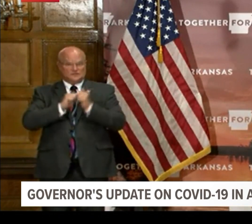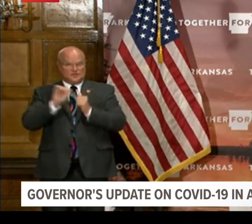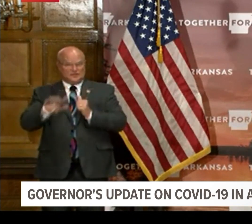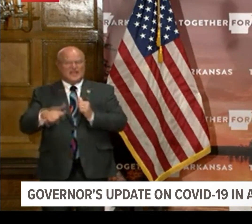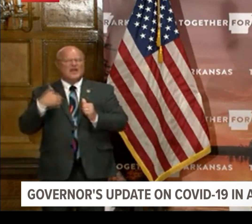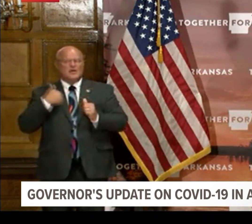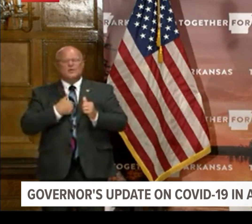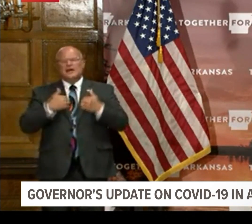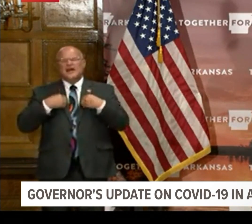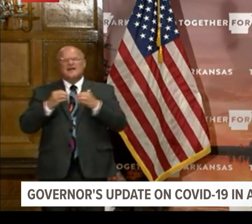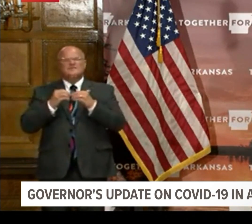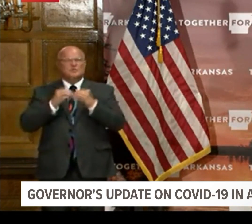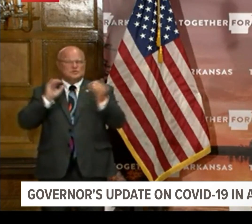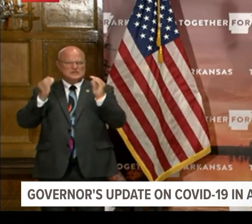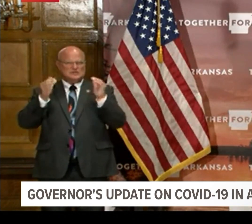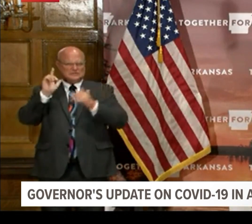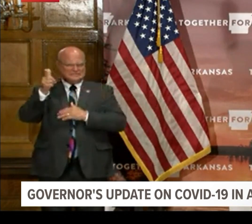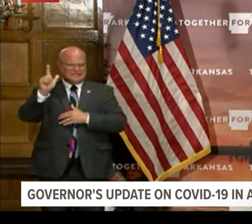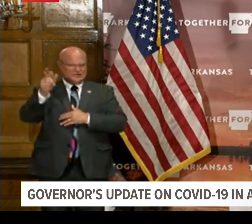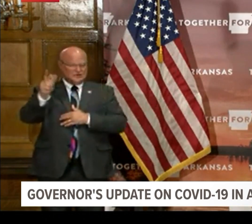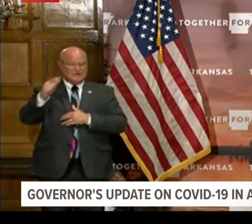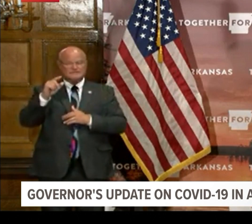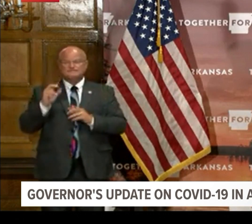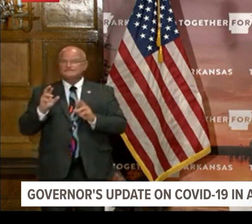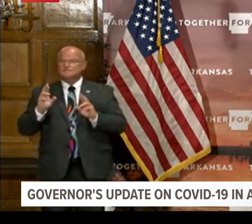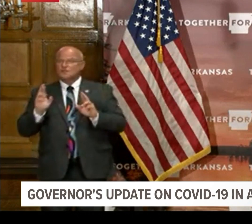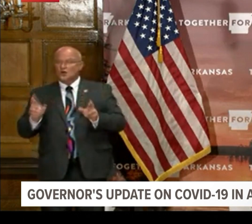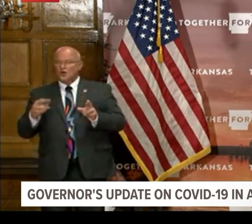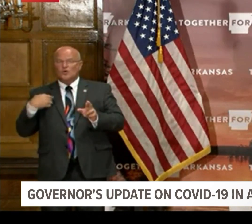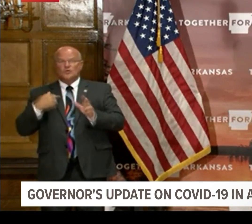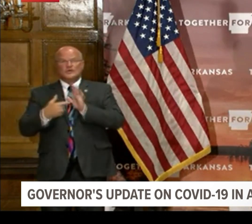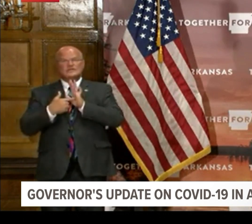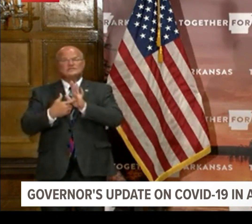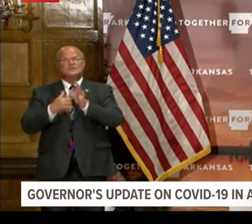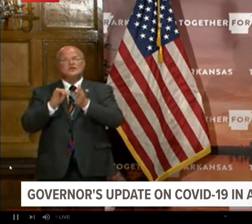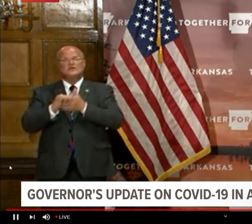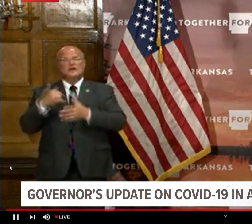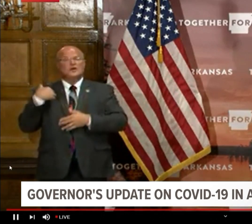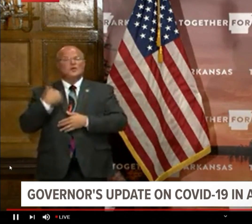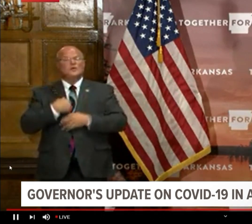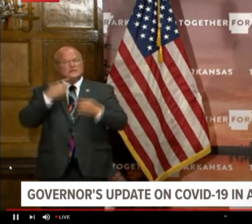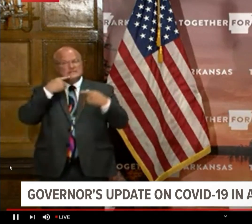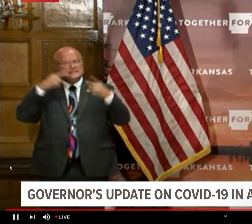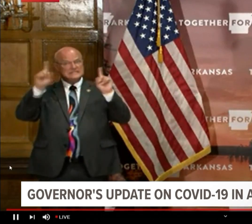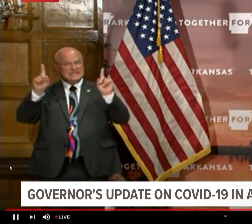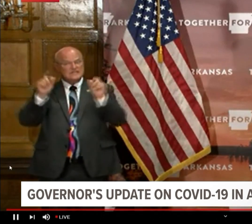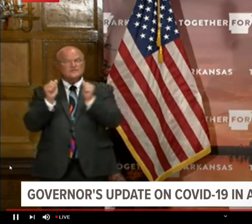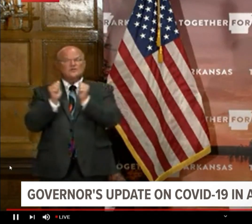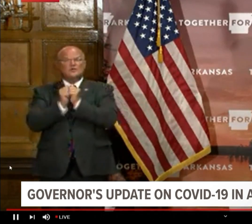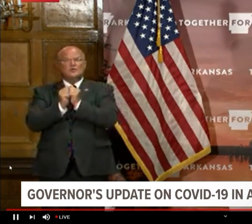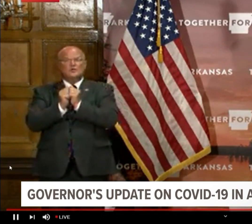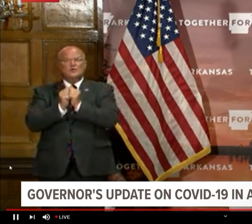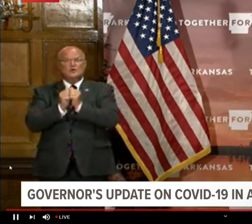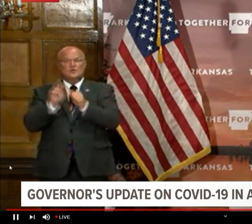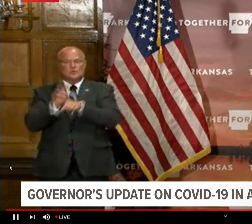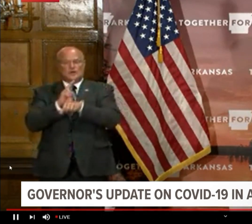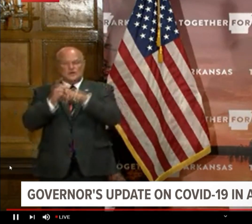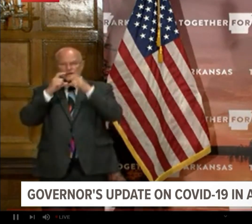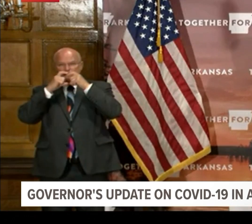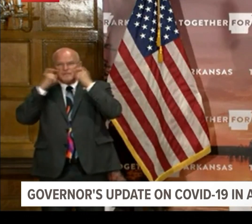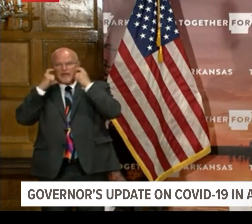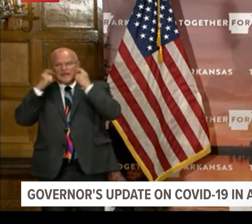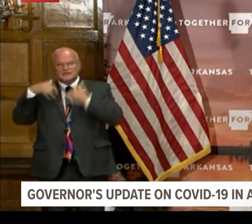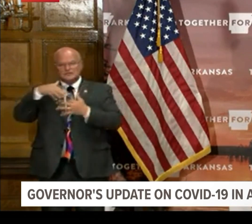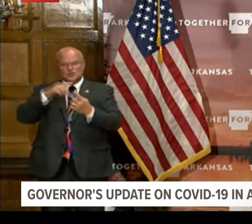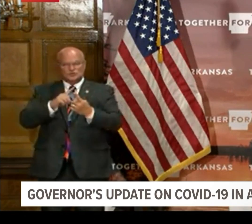And we'll have more comparisons down the road. Hopefully we can show that we are being successful with wearing the mask, with